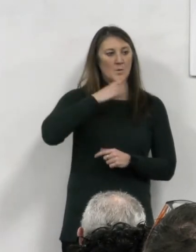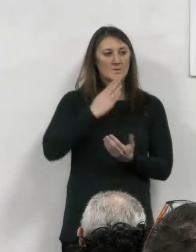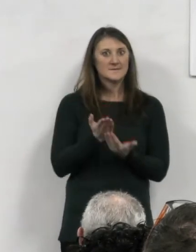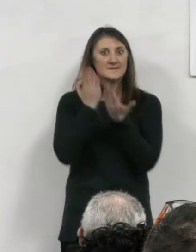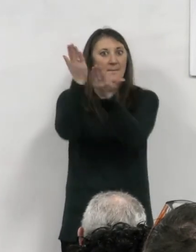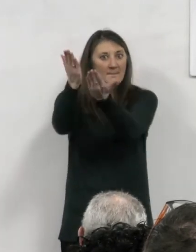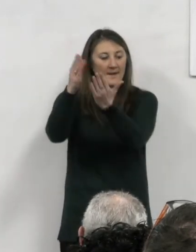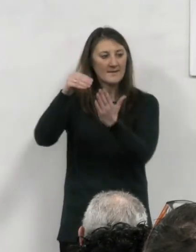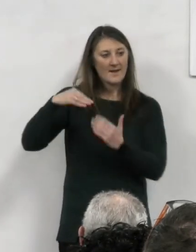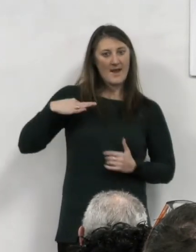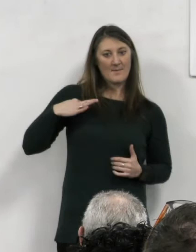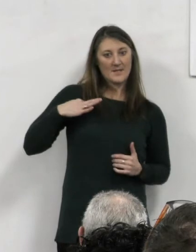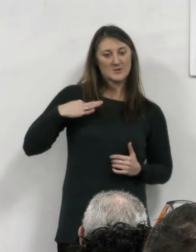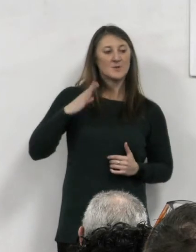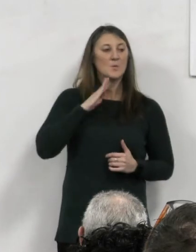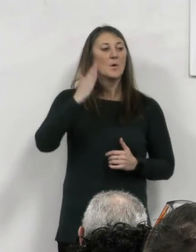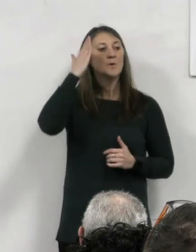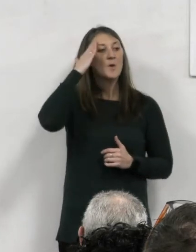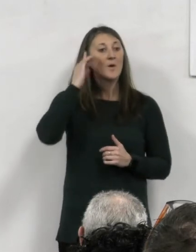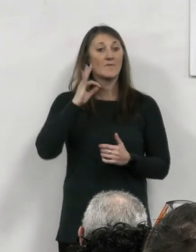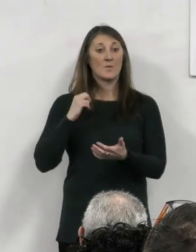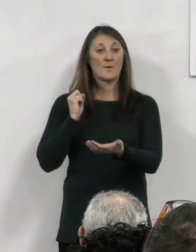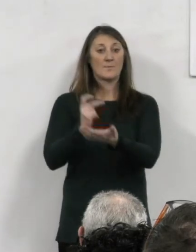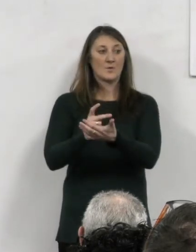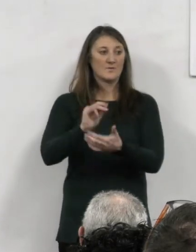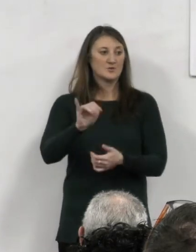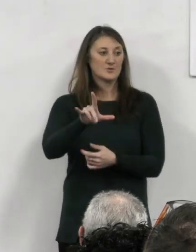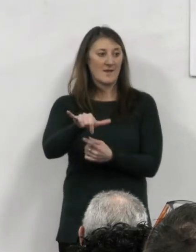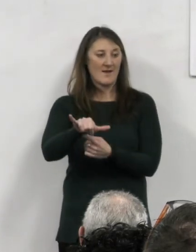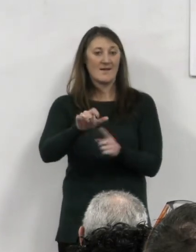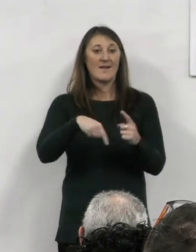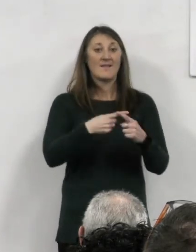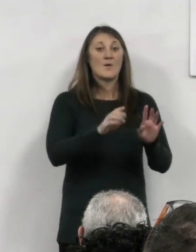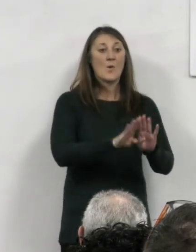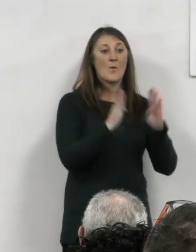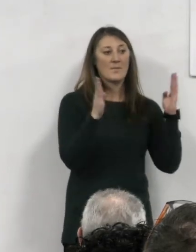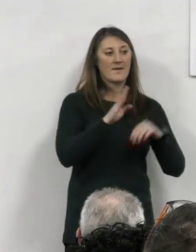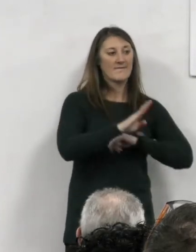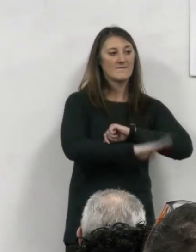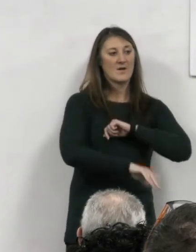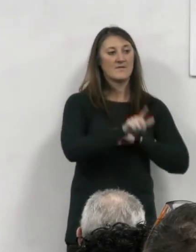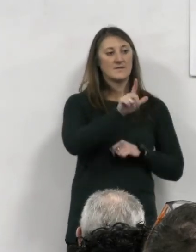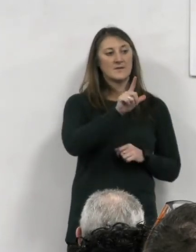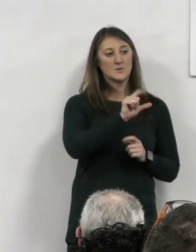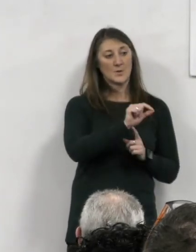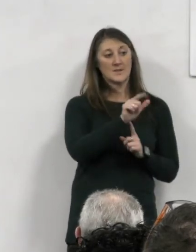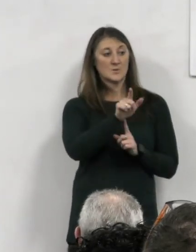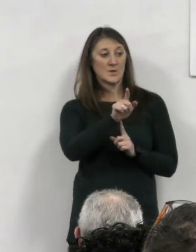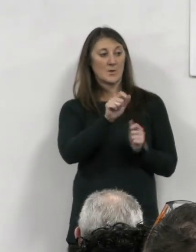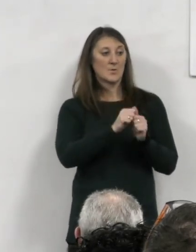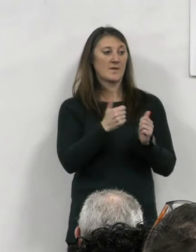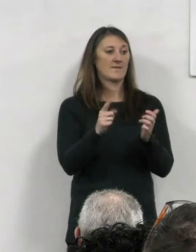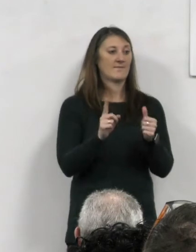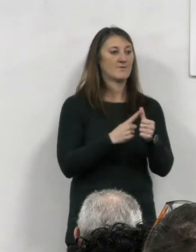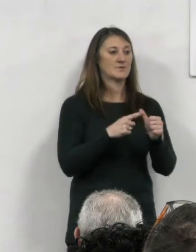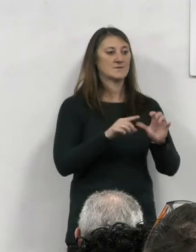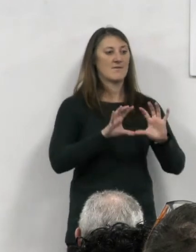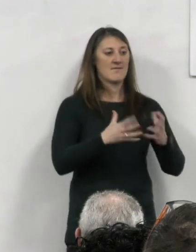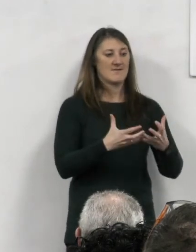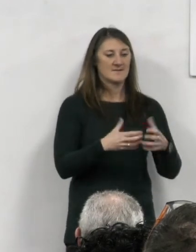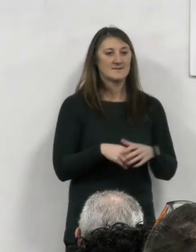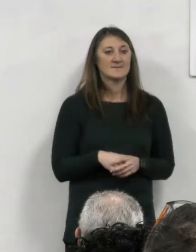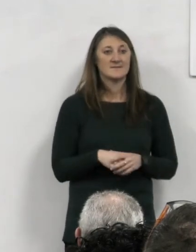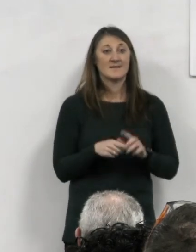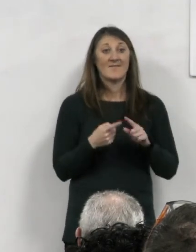or not we've been approved by July, opening in the fall of 2021 with our founding class. From now